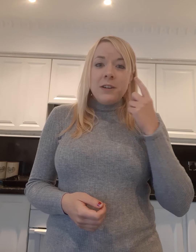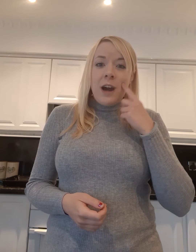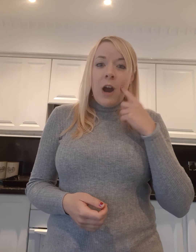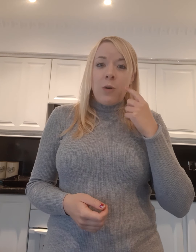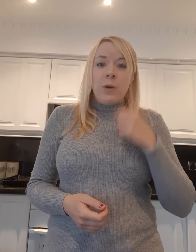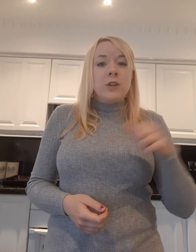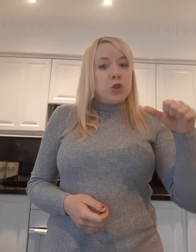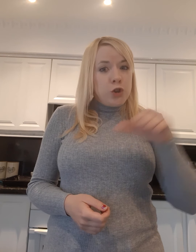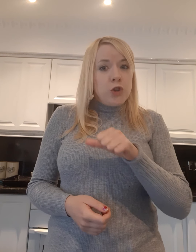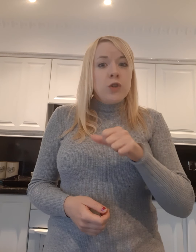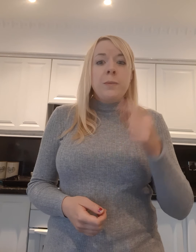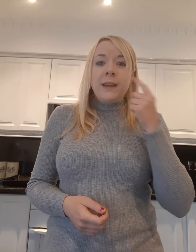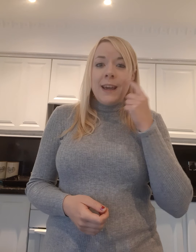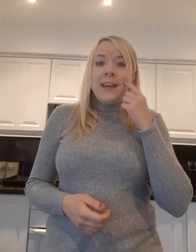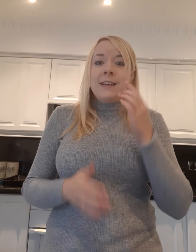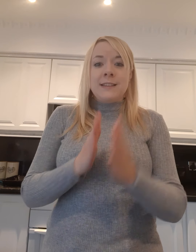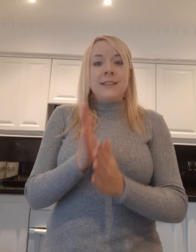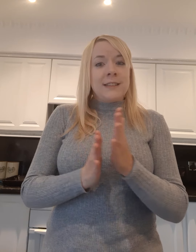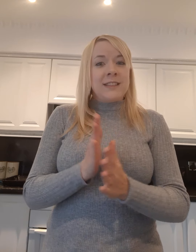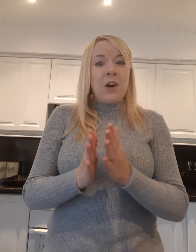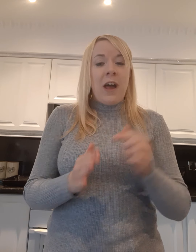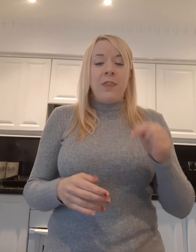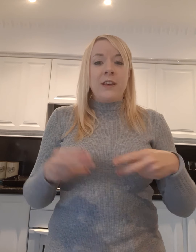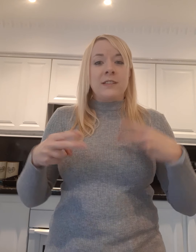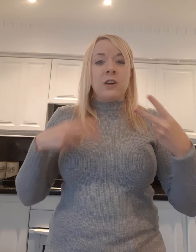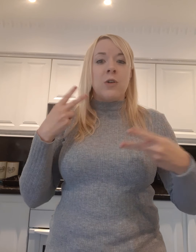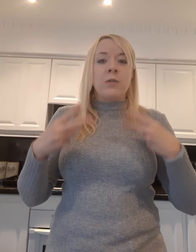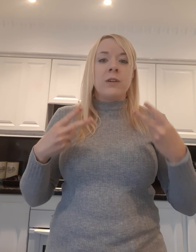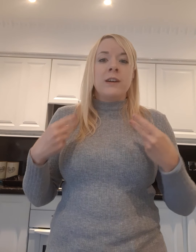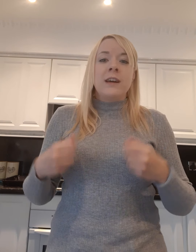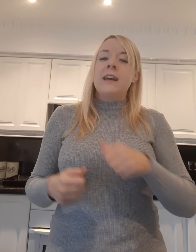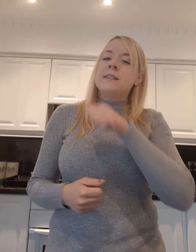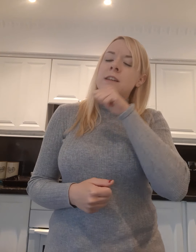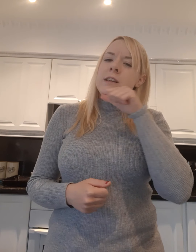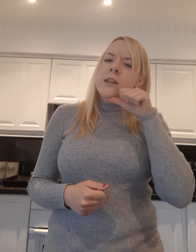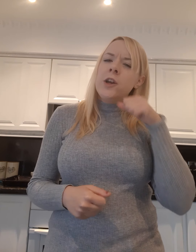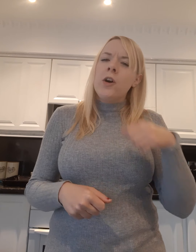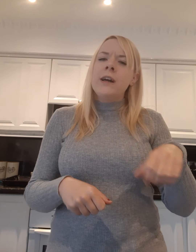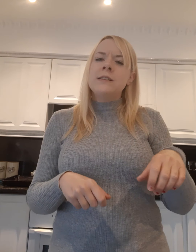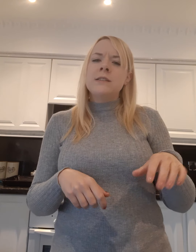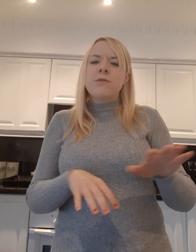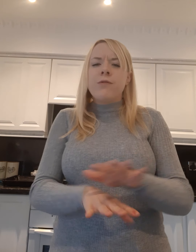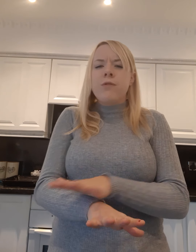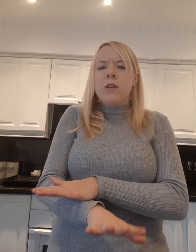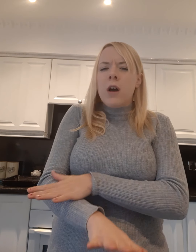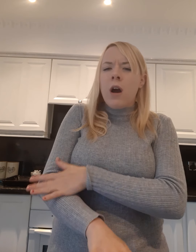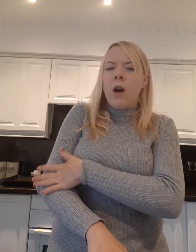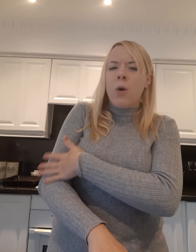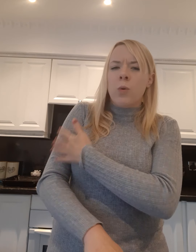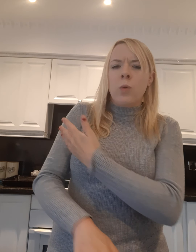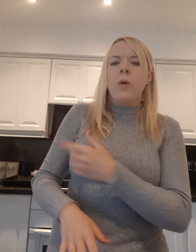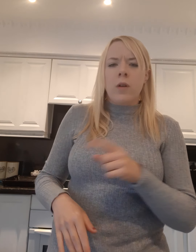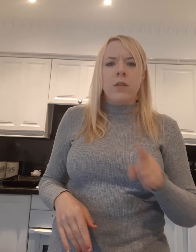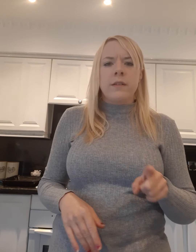go. Should be easy to sign this song. It's a nice flow, this